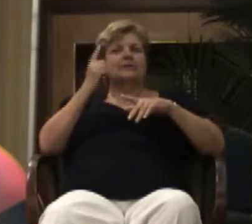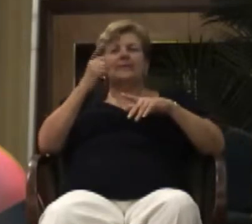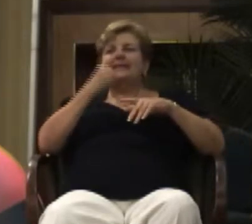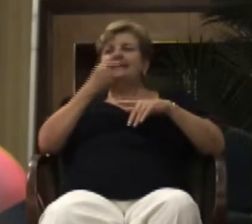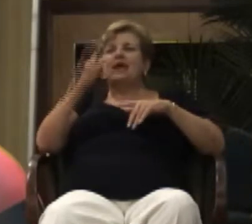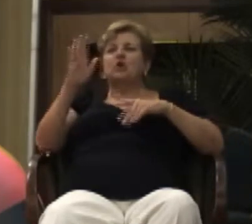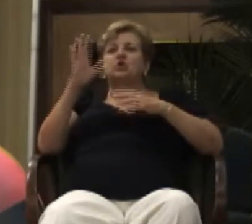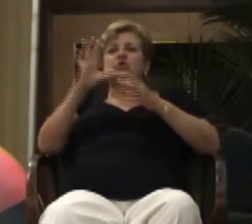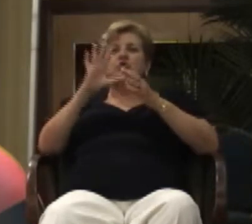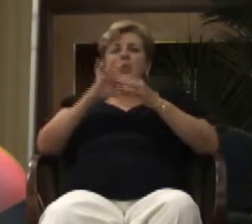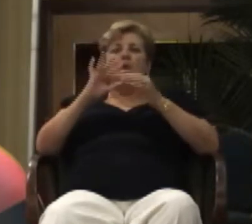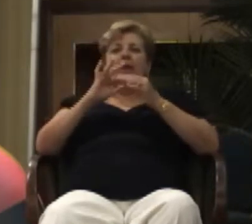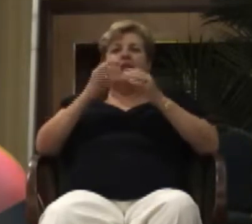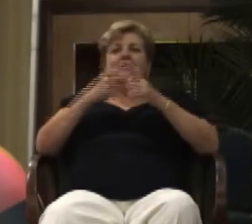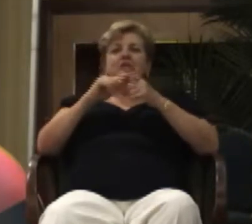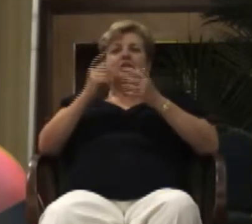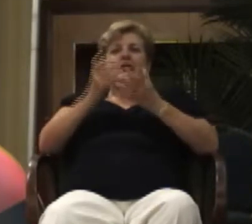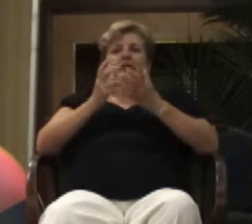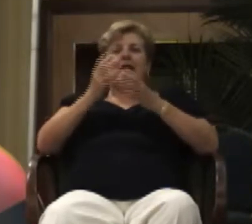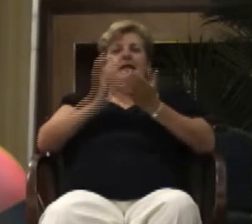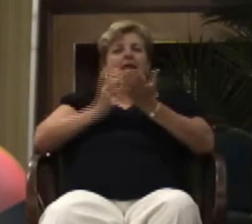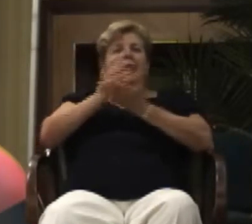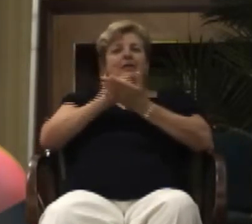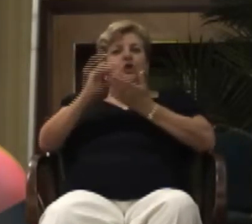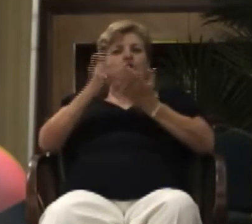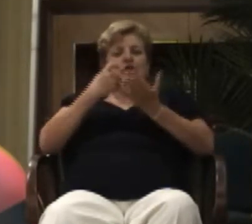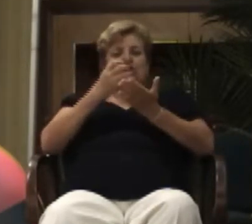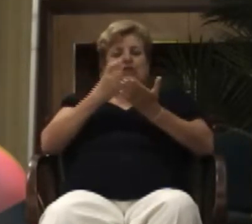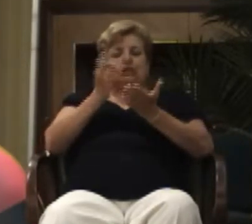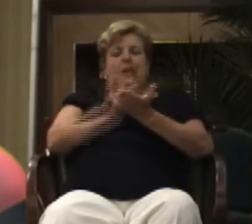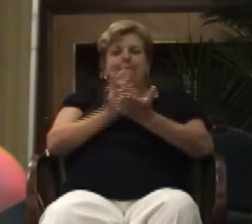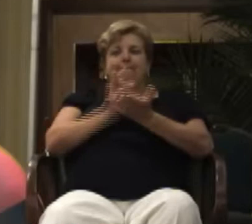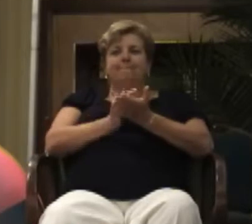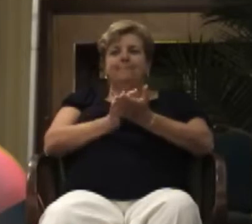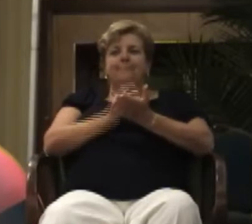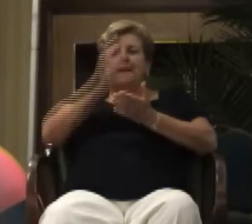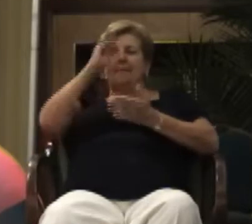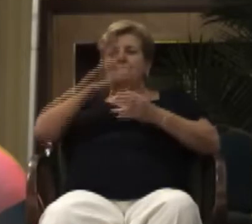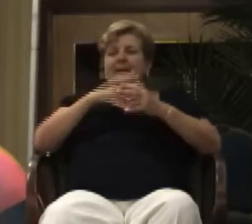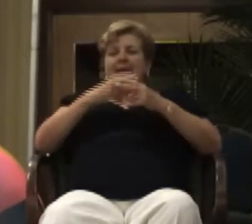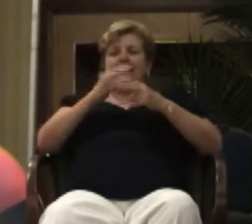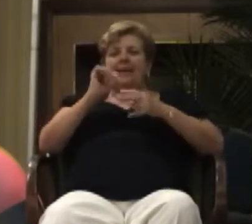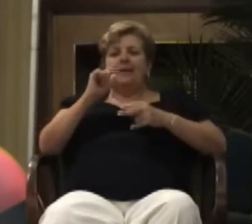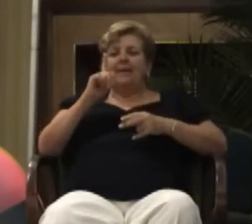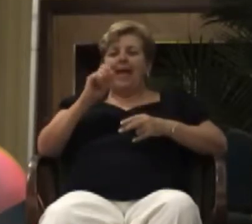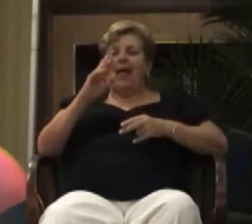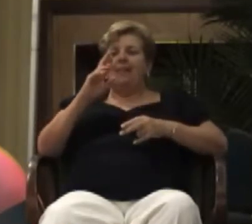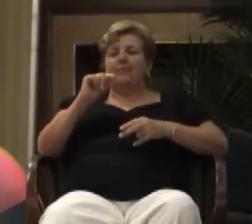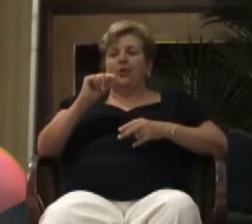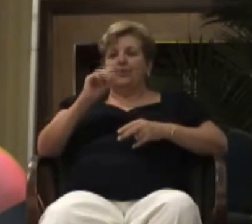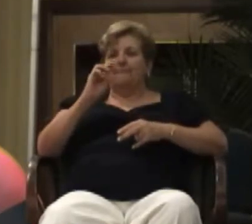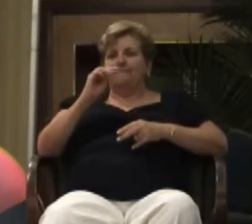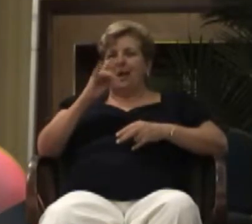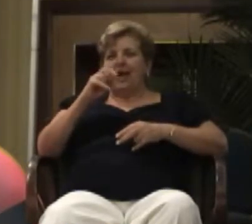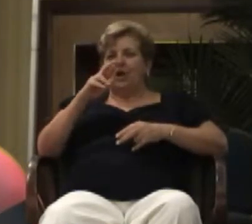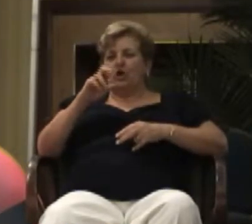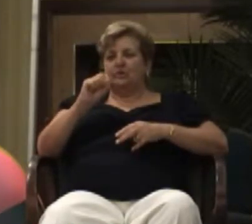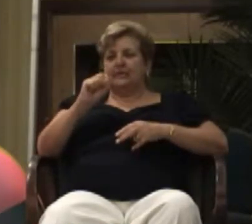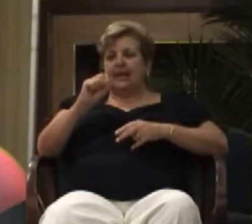at that convention. A man named Albert Myers, 12-stepper, and Albert told her, and she told me, Albert said,